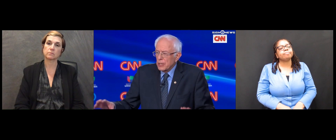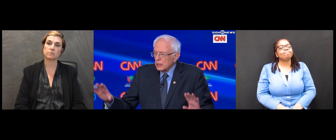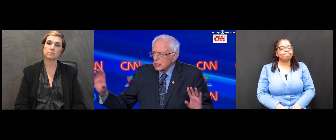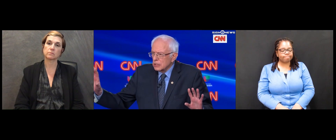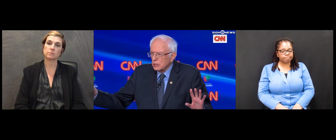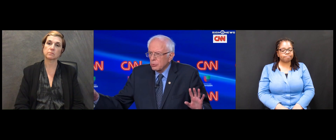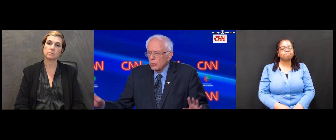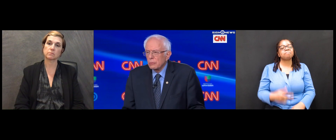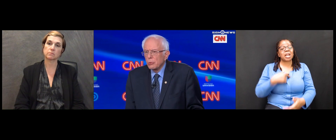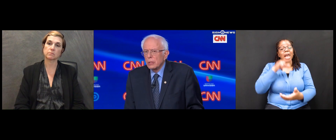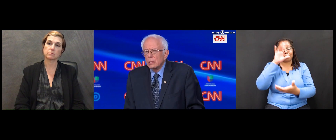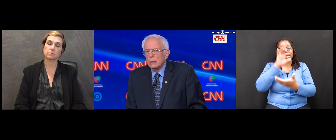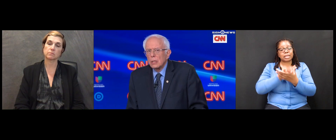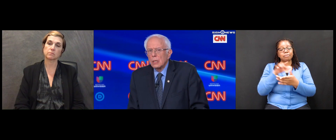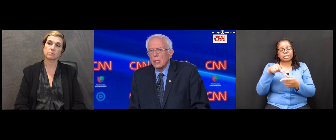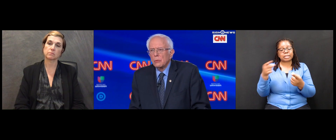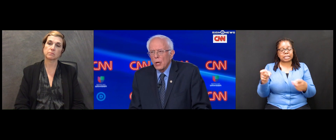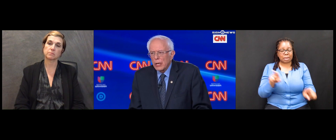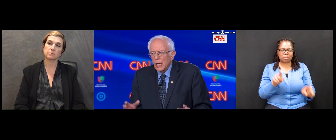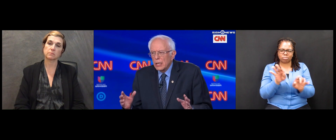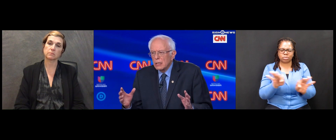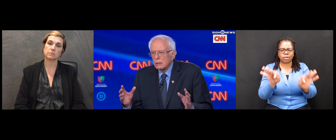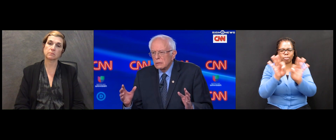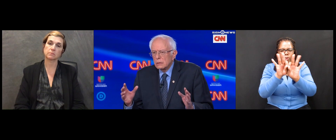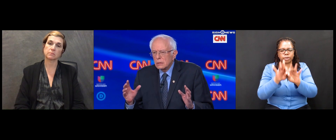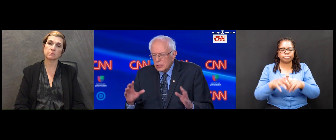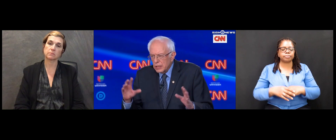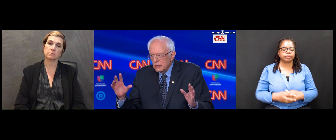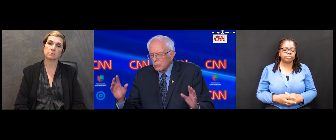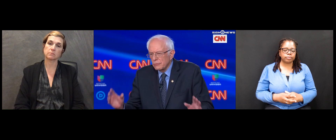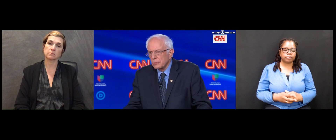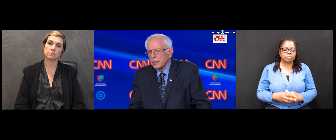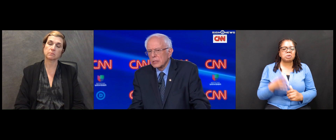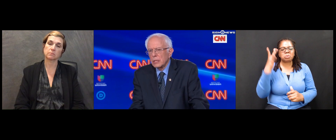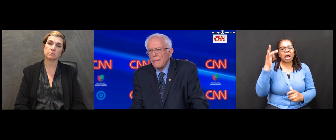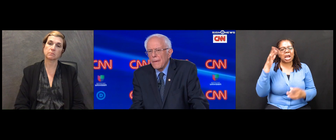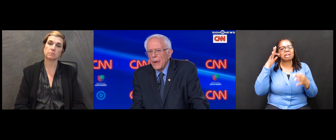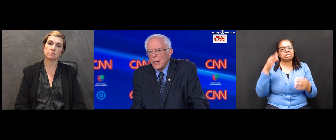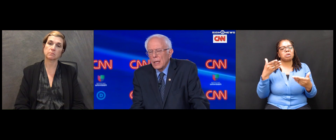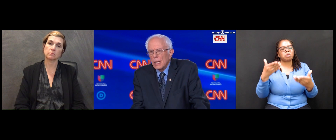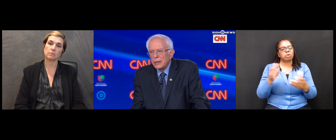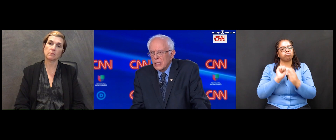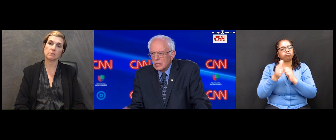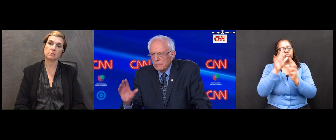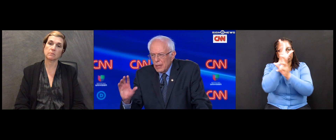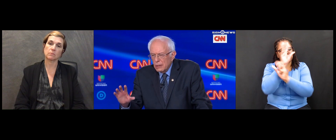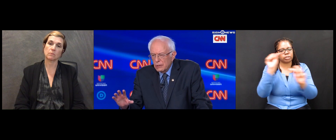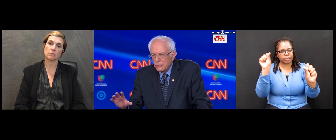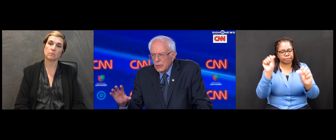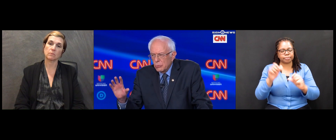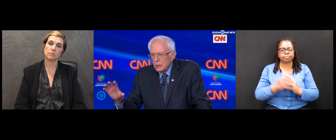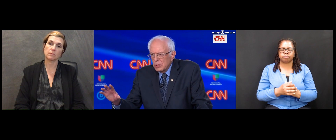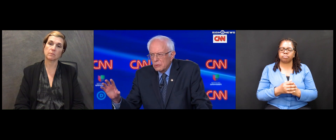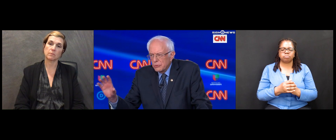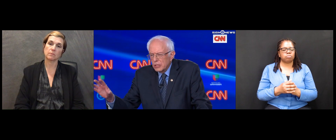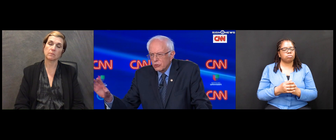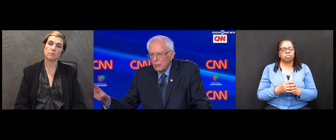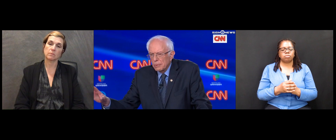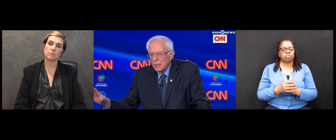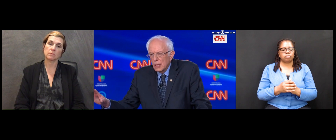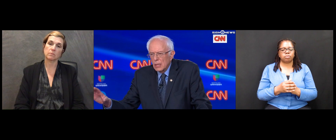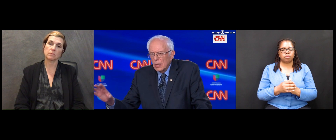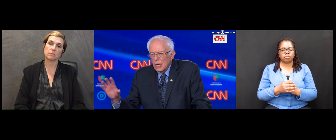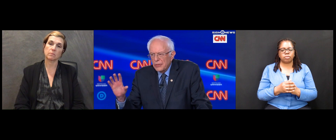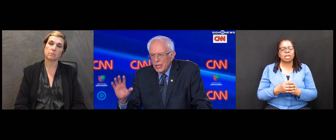is happening, and this is an important point, and why I decided to run for president. I think it's imperative that we defeat